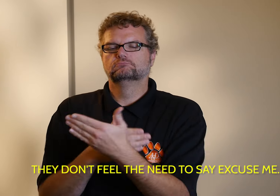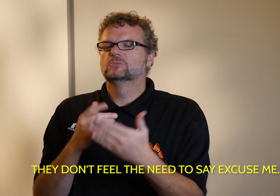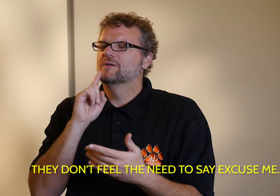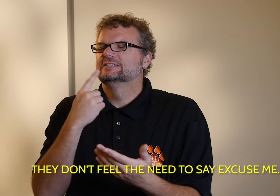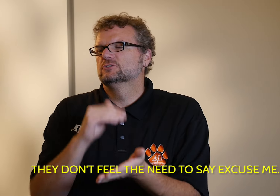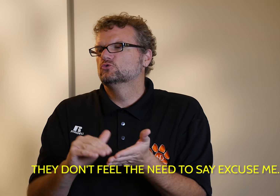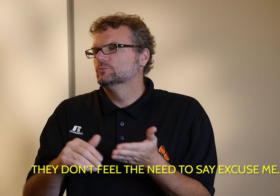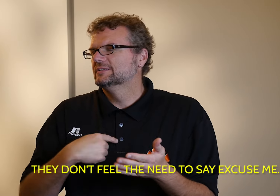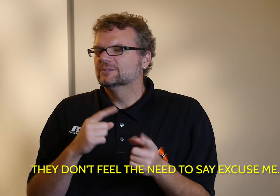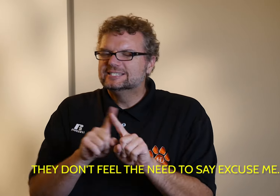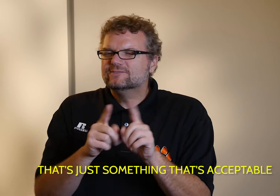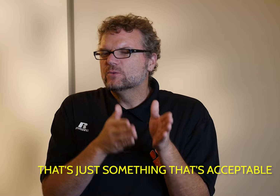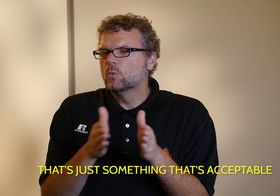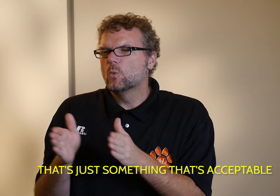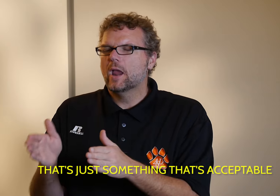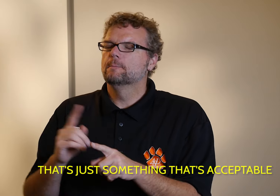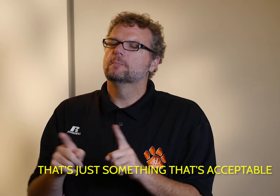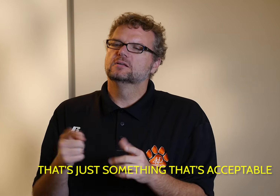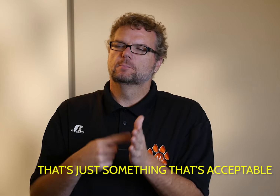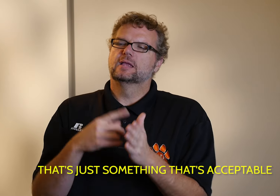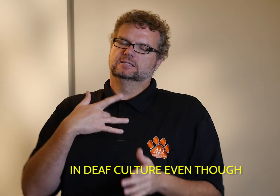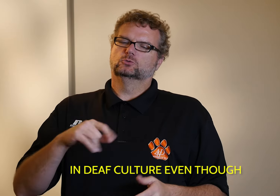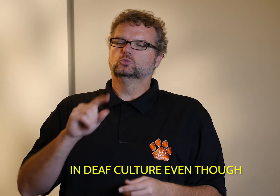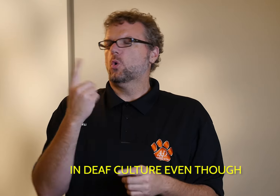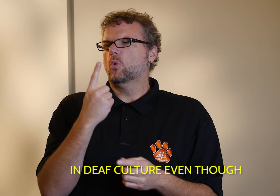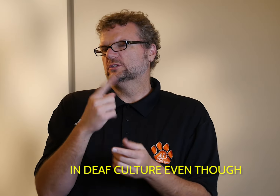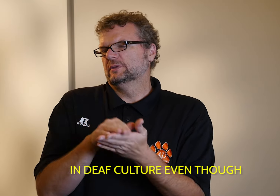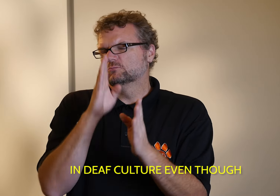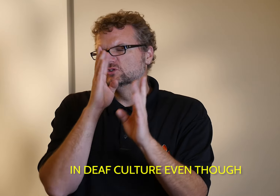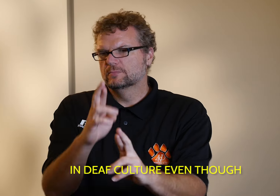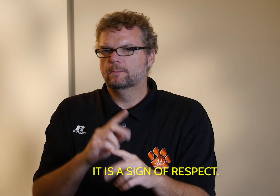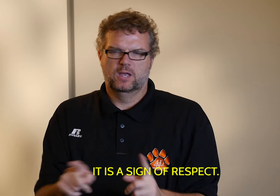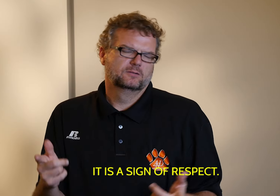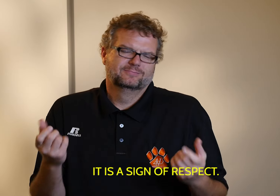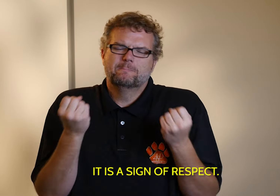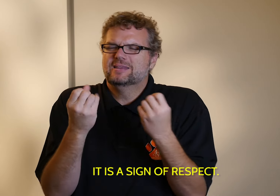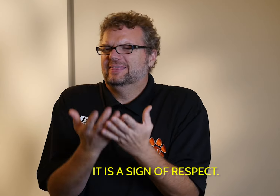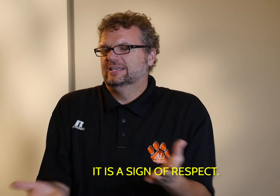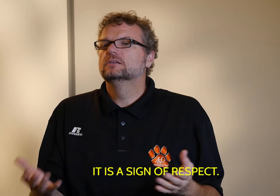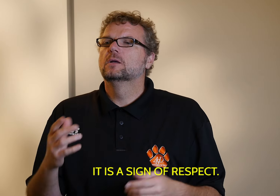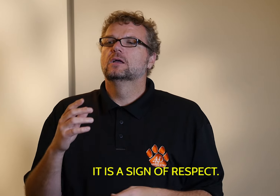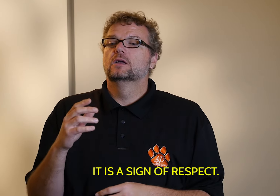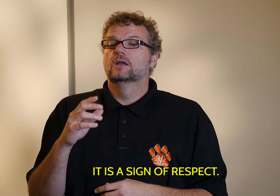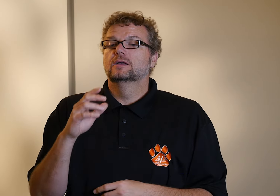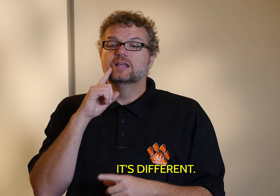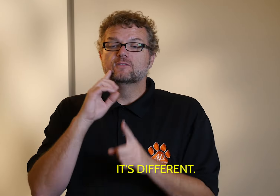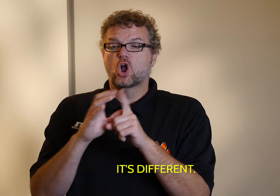feel a need to say, "Excuse me." That's something that's acceptable in deaf culture, even though it is a sign of respect. It's